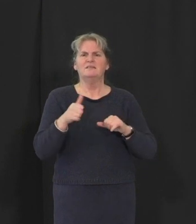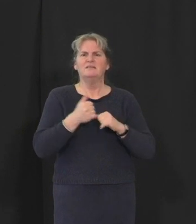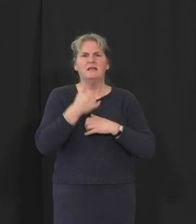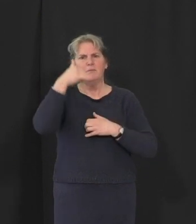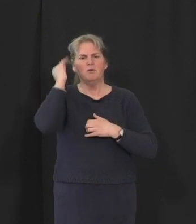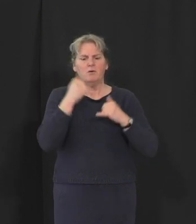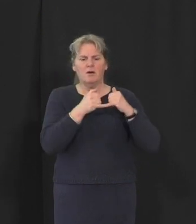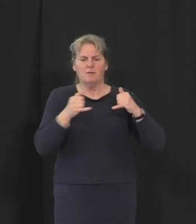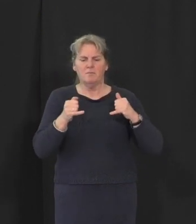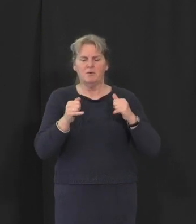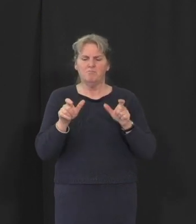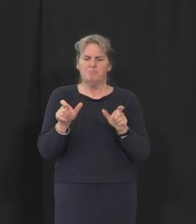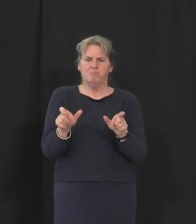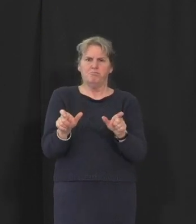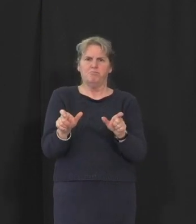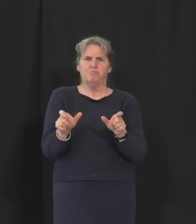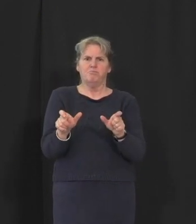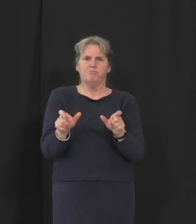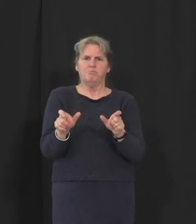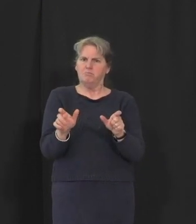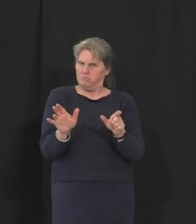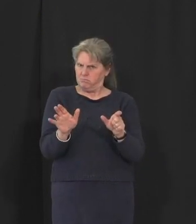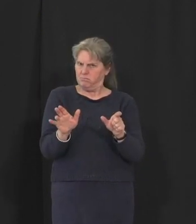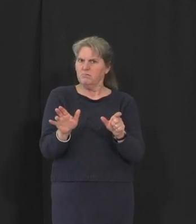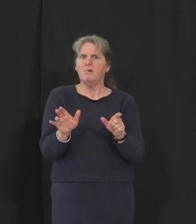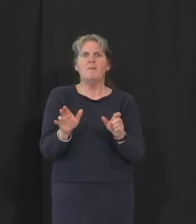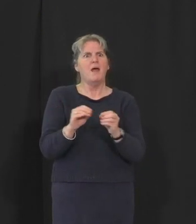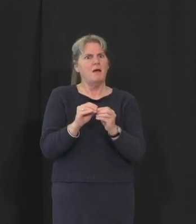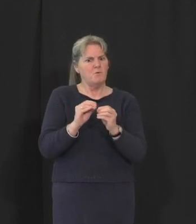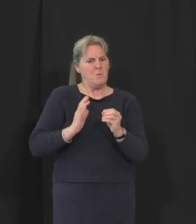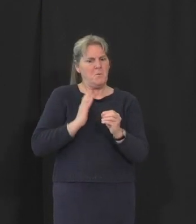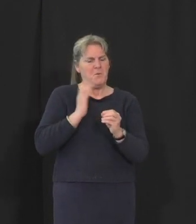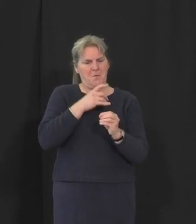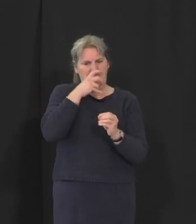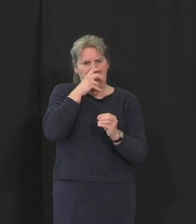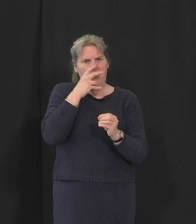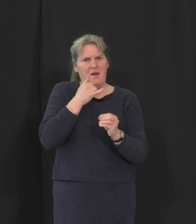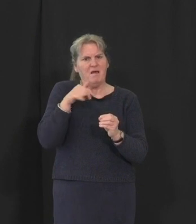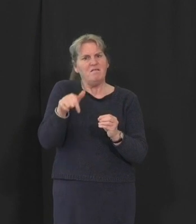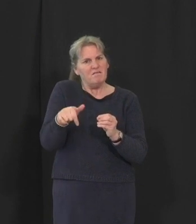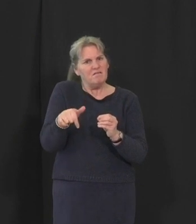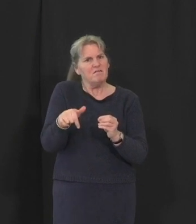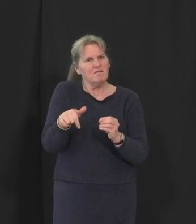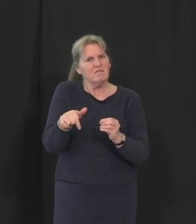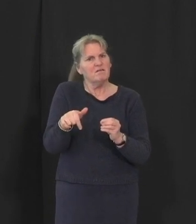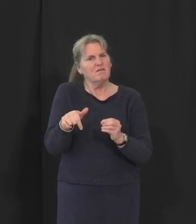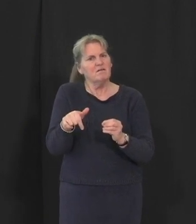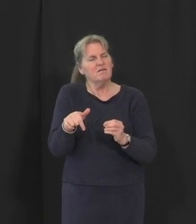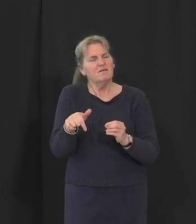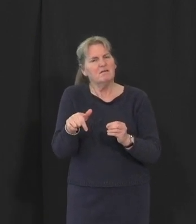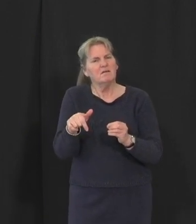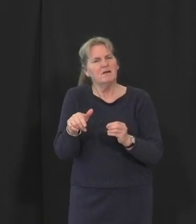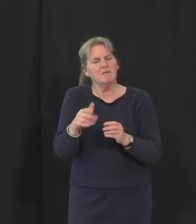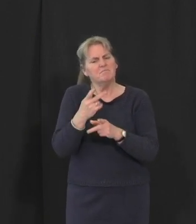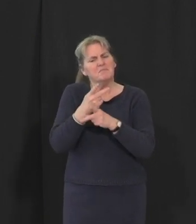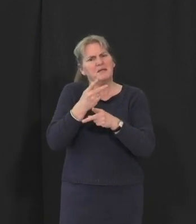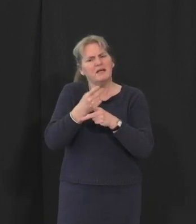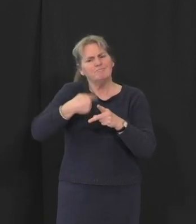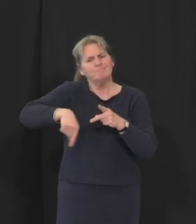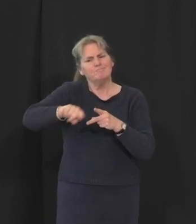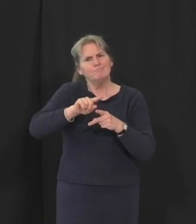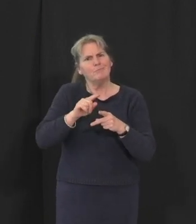ever becoming more sophisticated, I would say, and tightened. and protecting